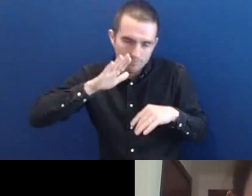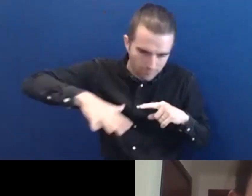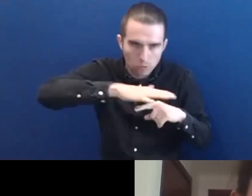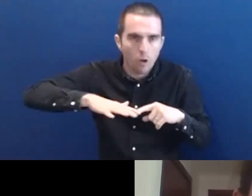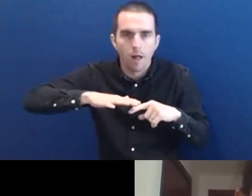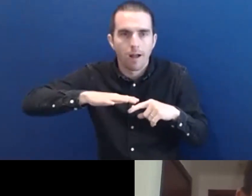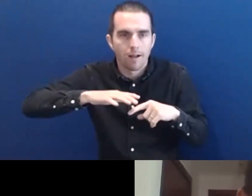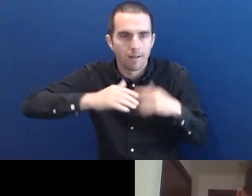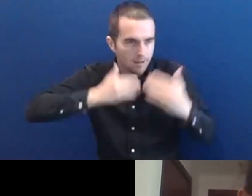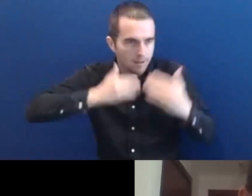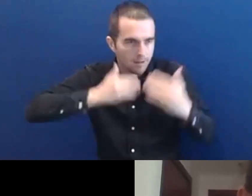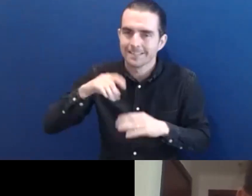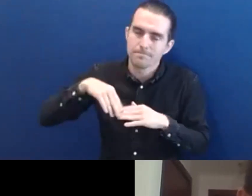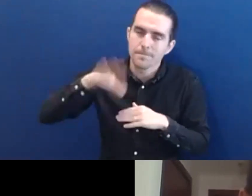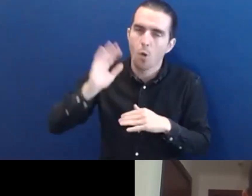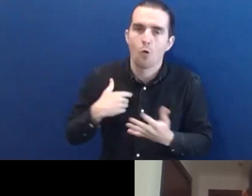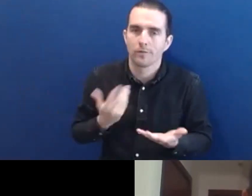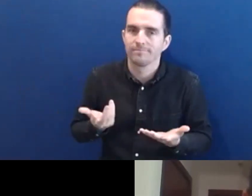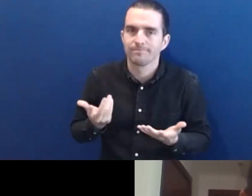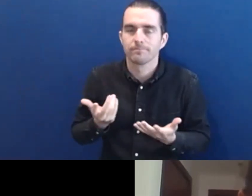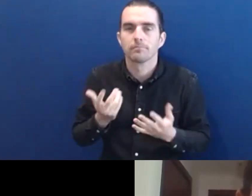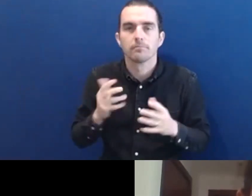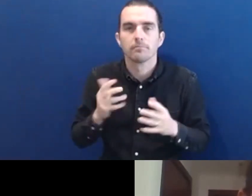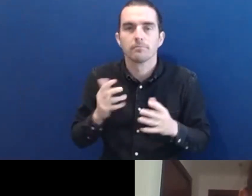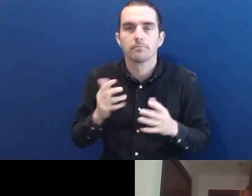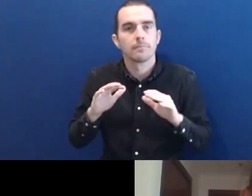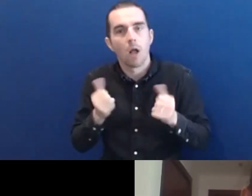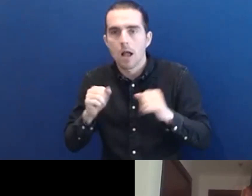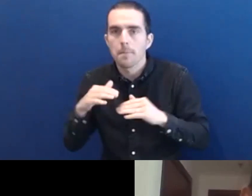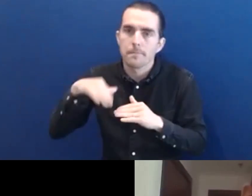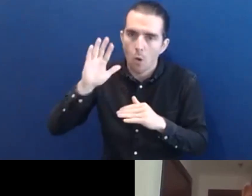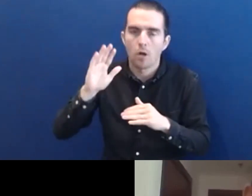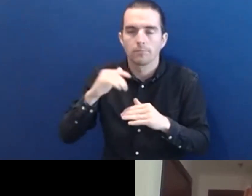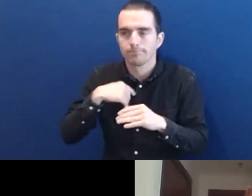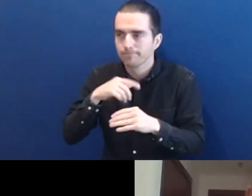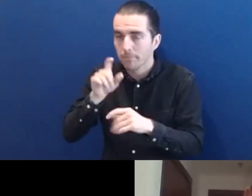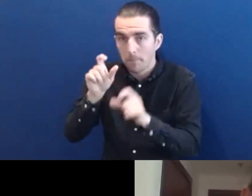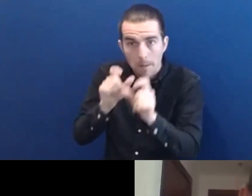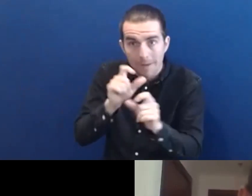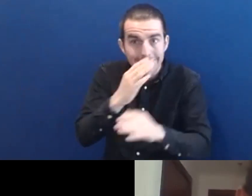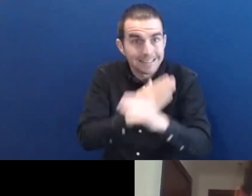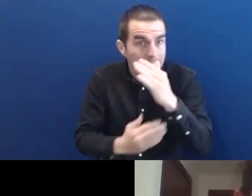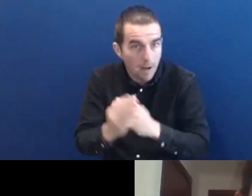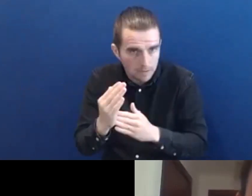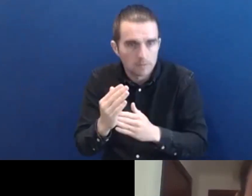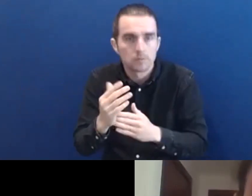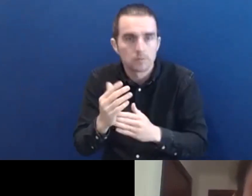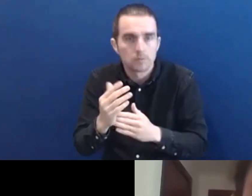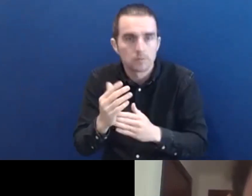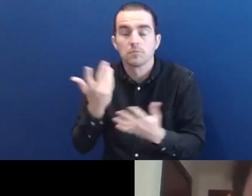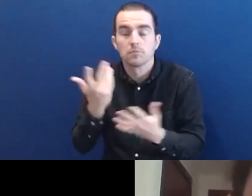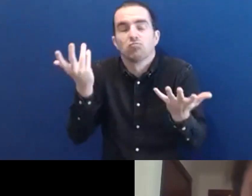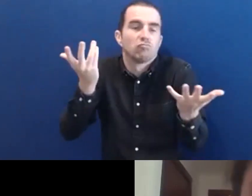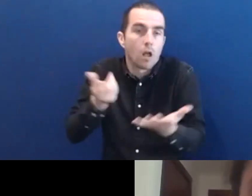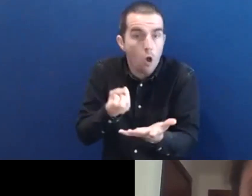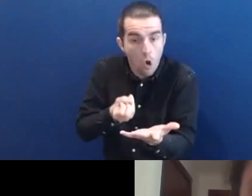but producing information on refugees, for instance, is by creating thematic research where we partner